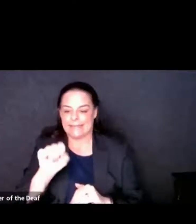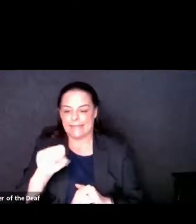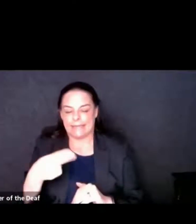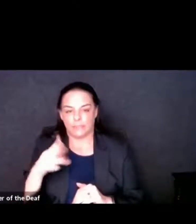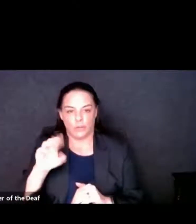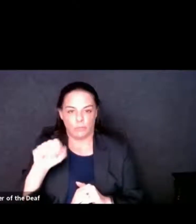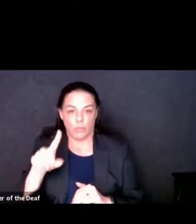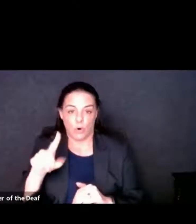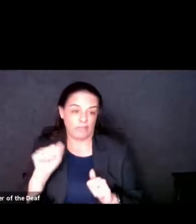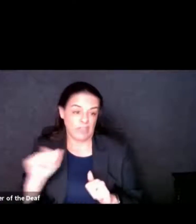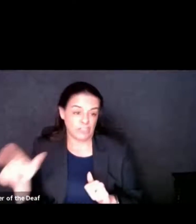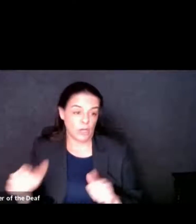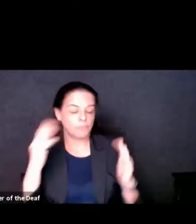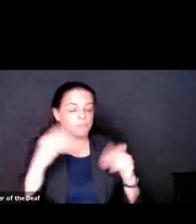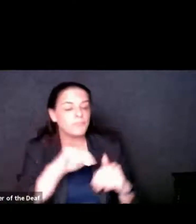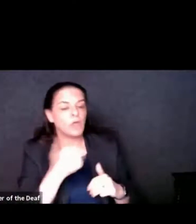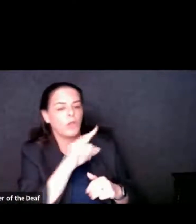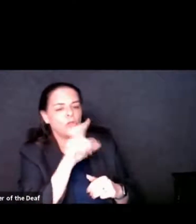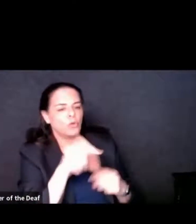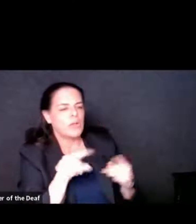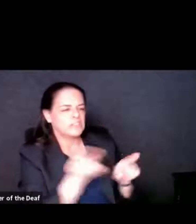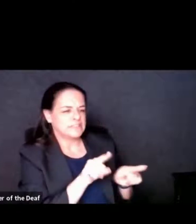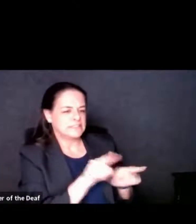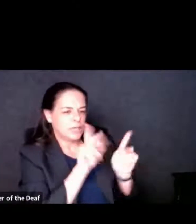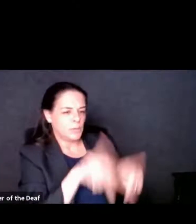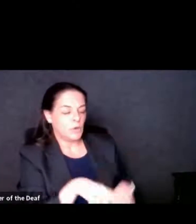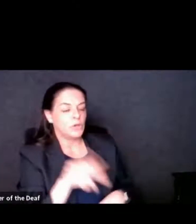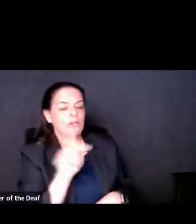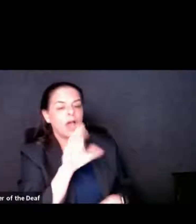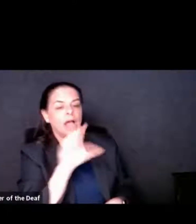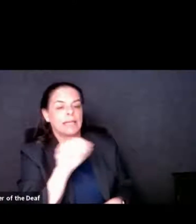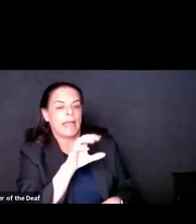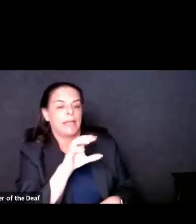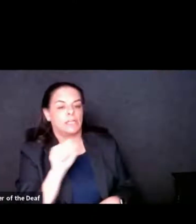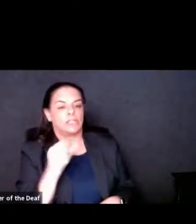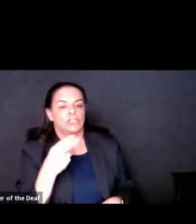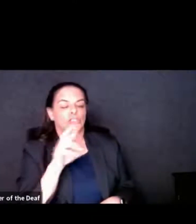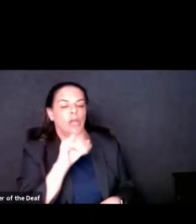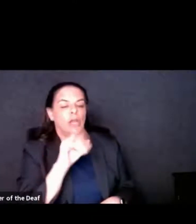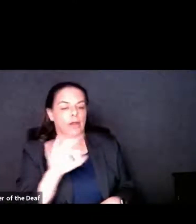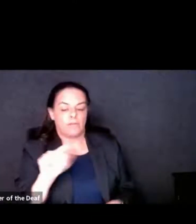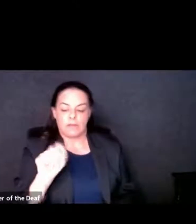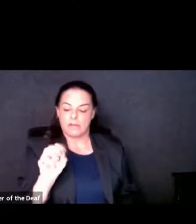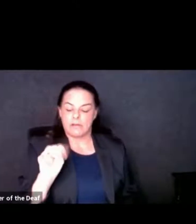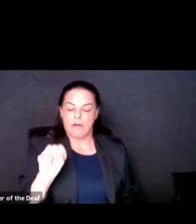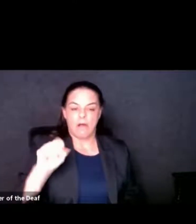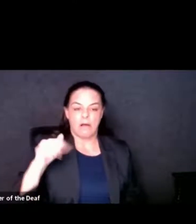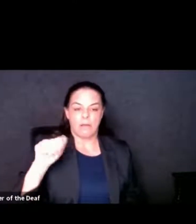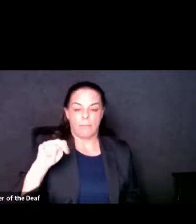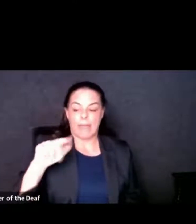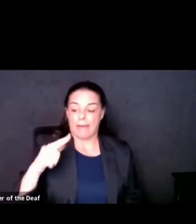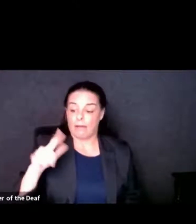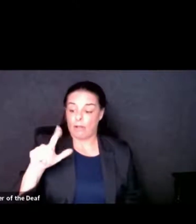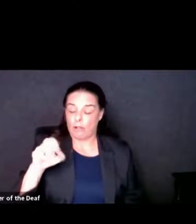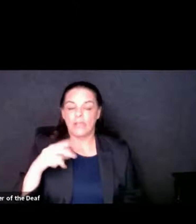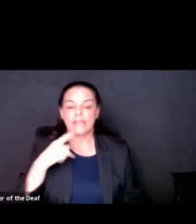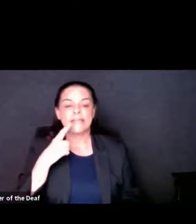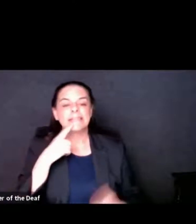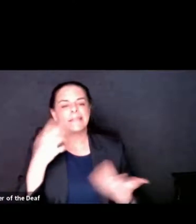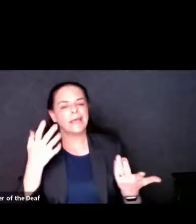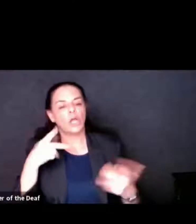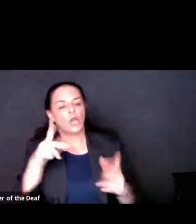question from Brian Hornback. Knox County Sheriff Tom Spangler in a press conference this morning said that there is not a mask mandate,